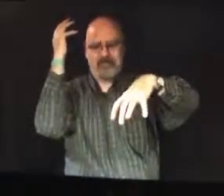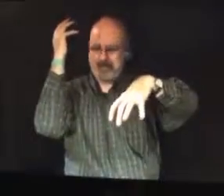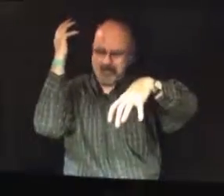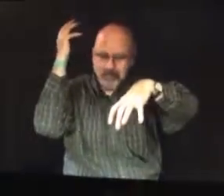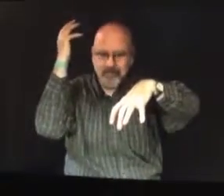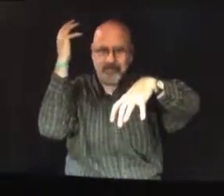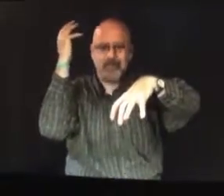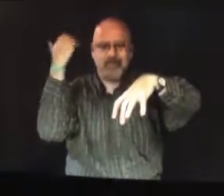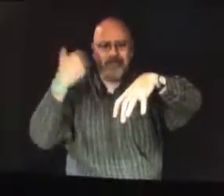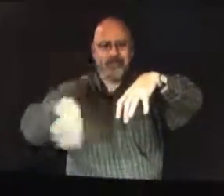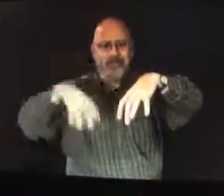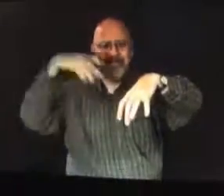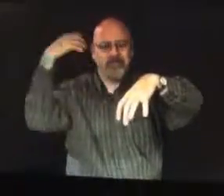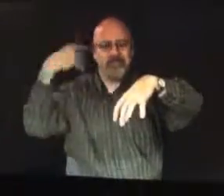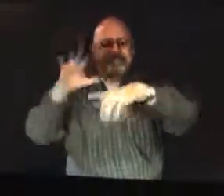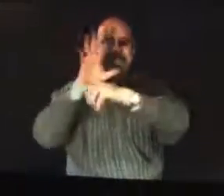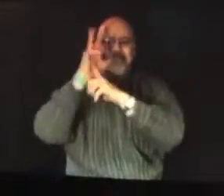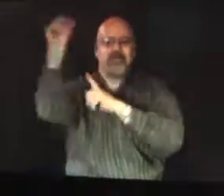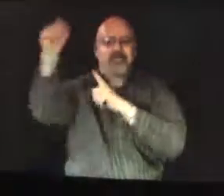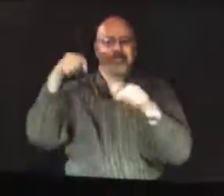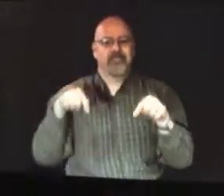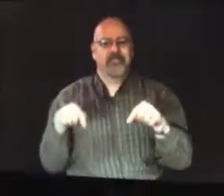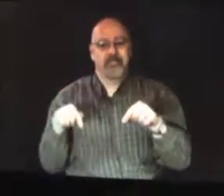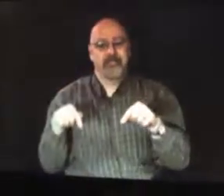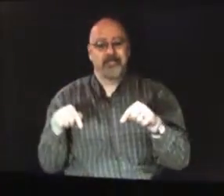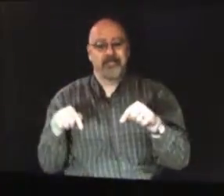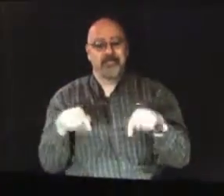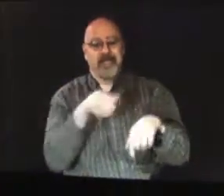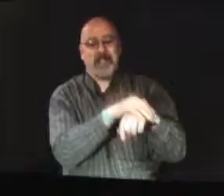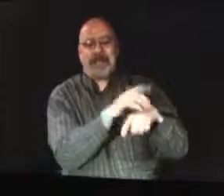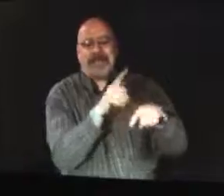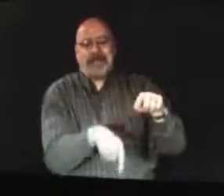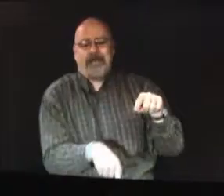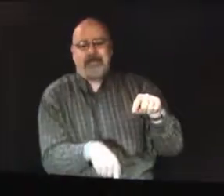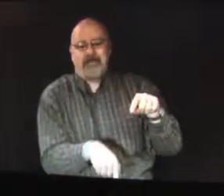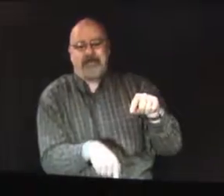ASL is three-dimensional. That's truly amazing.